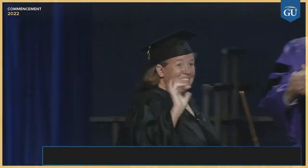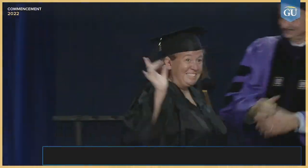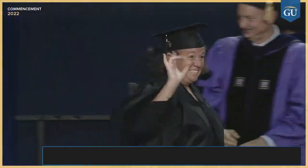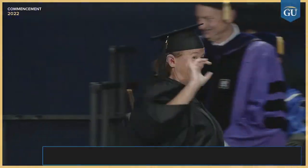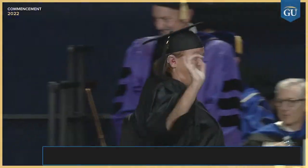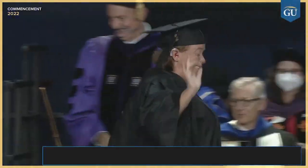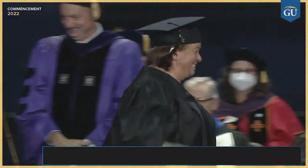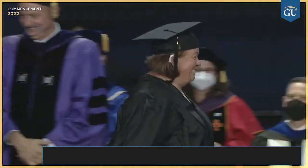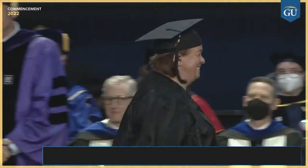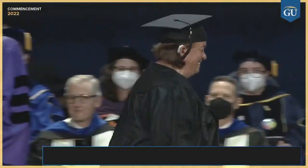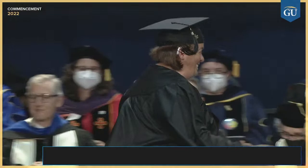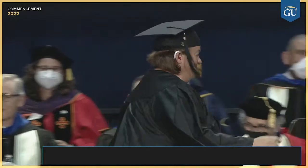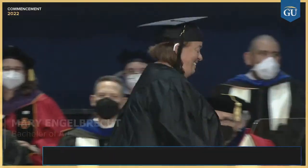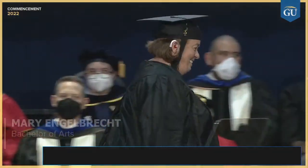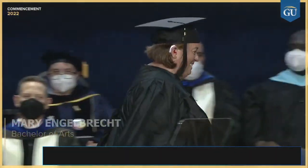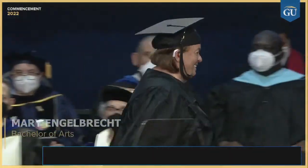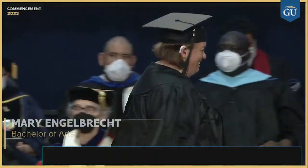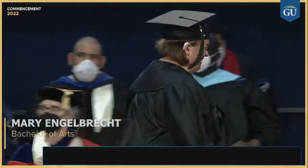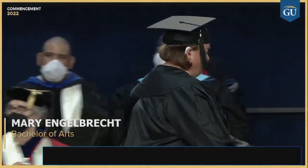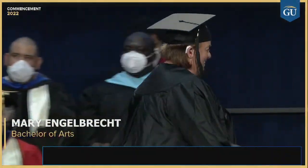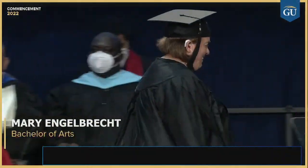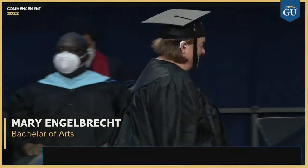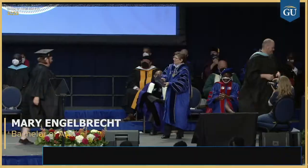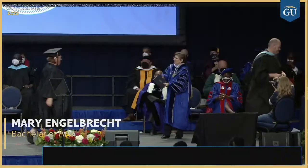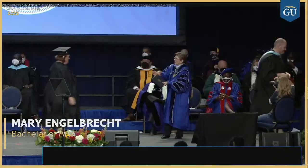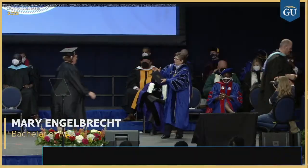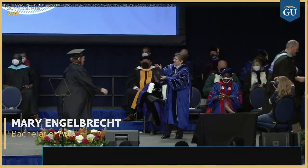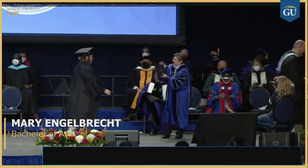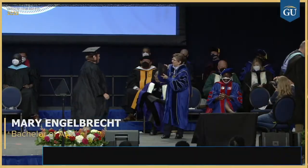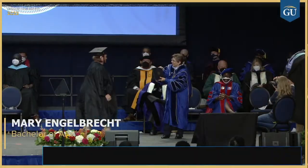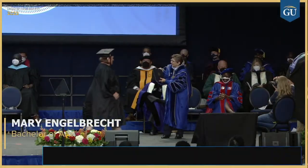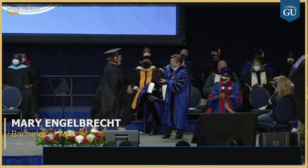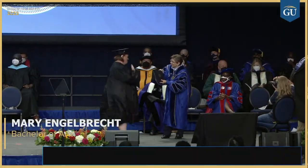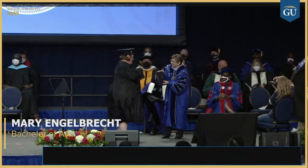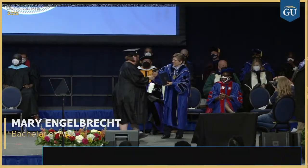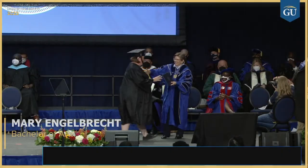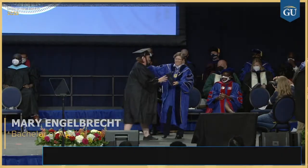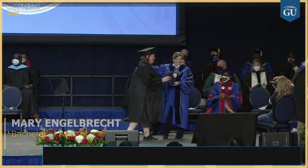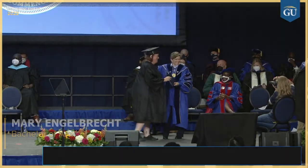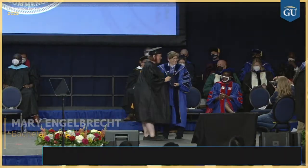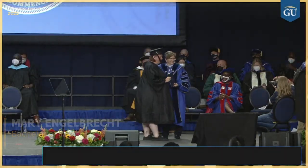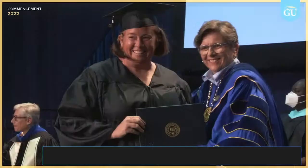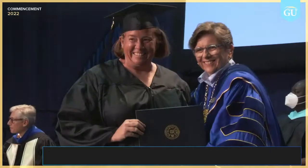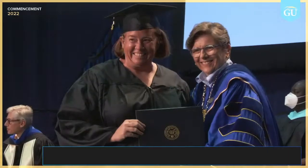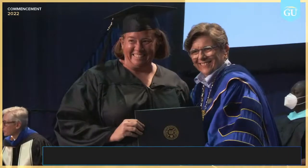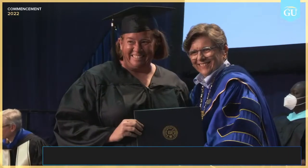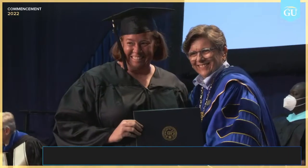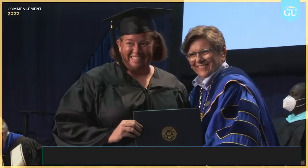Bachelor of Arts. Molly